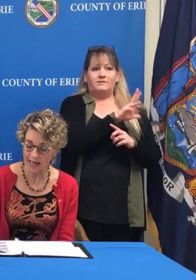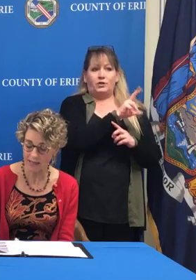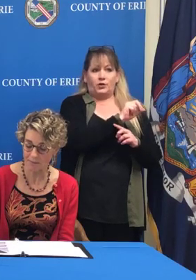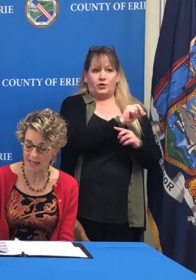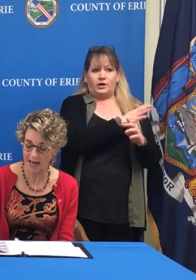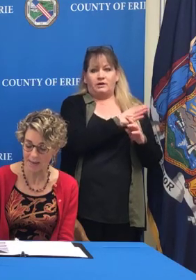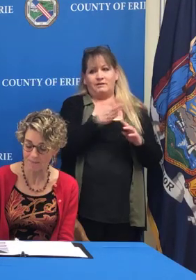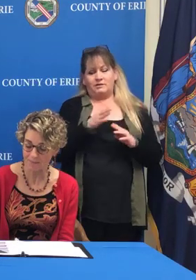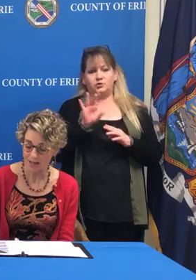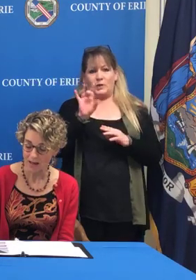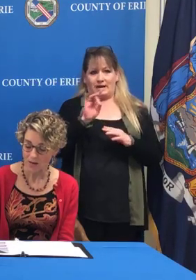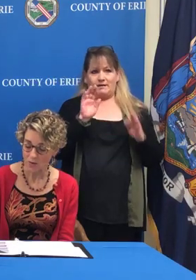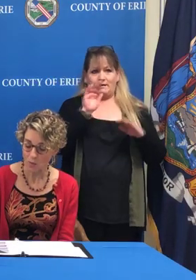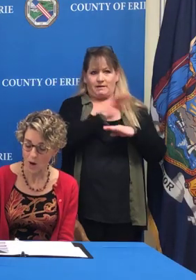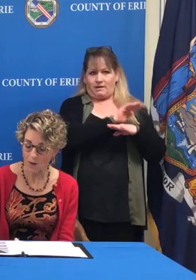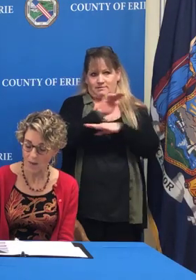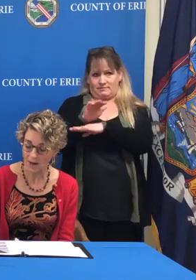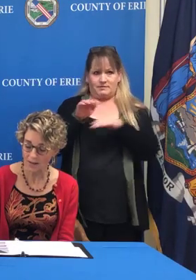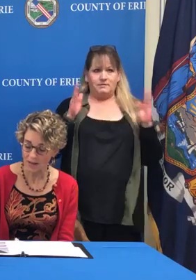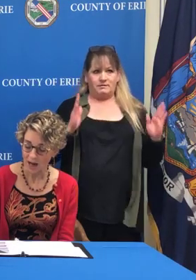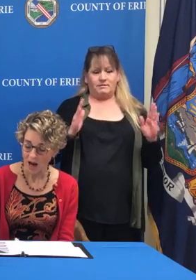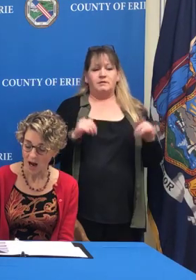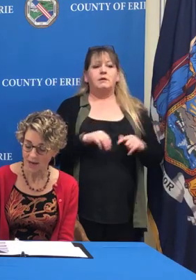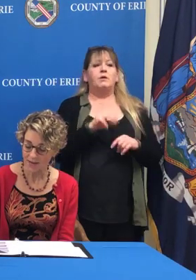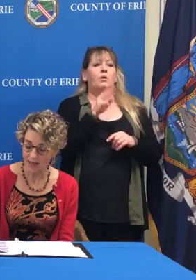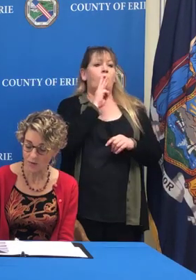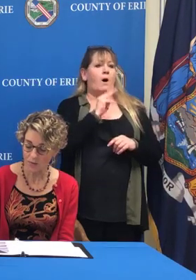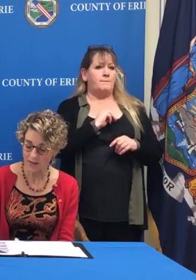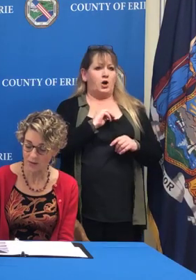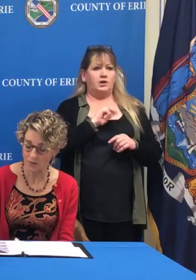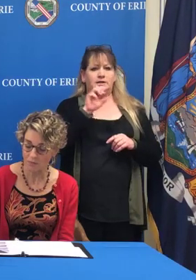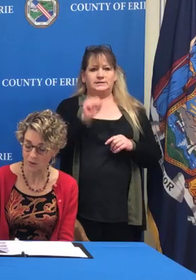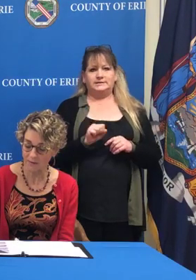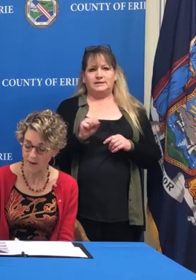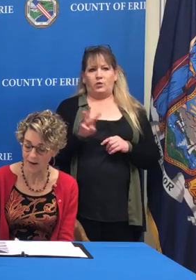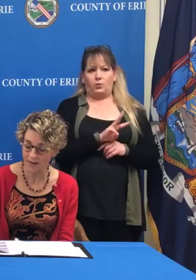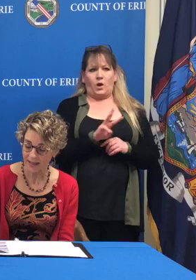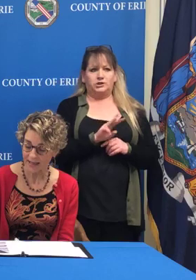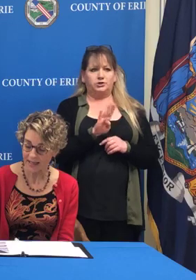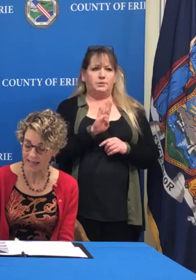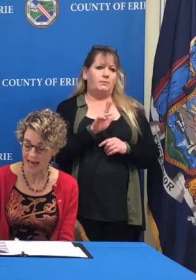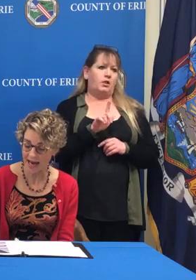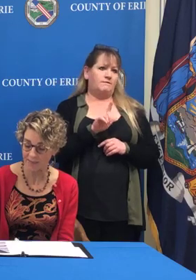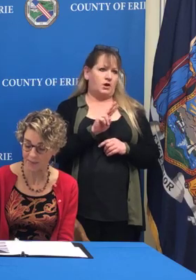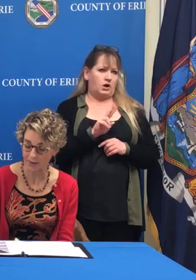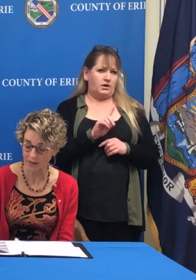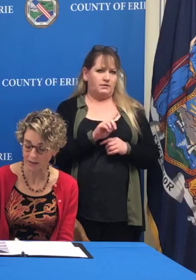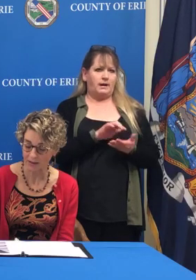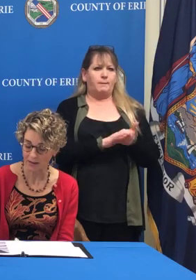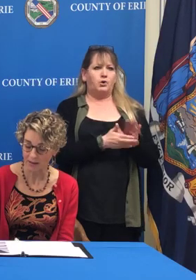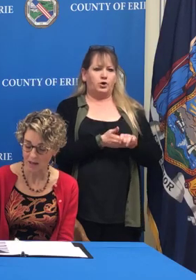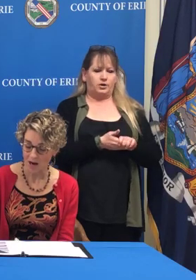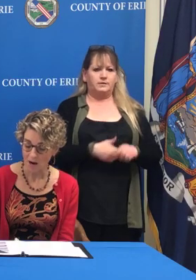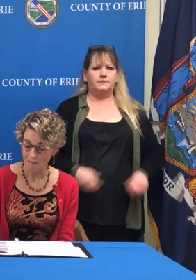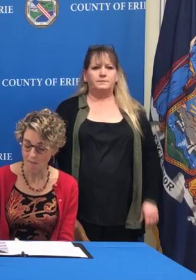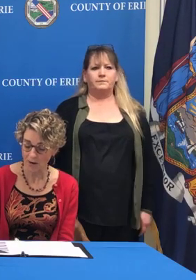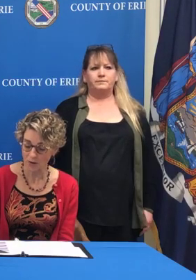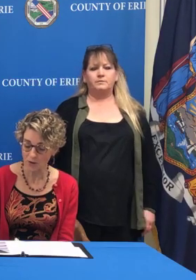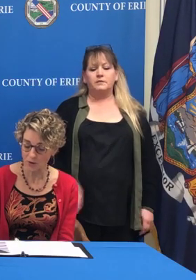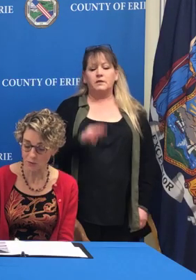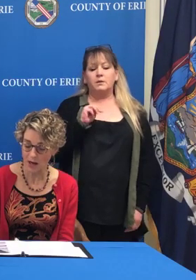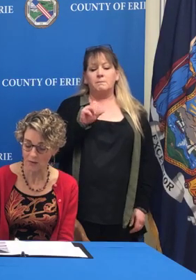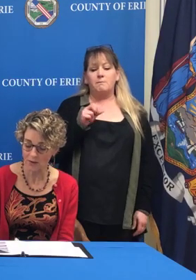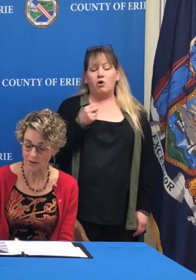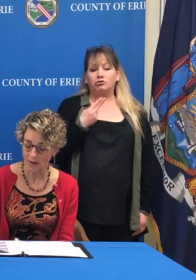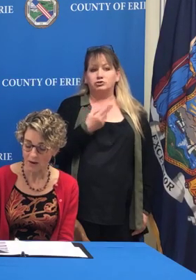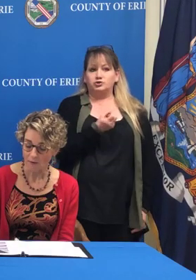to 8 p.m., the Walmart on Southwestern Boulevard in Hamburg.